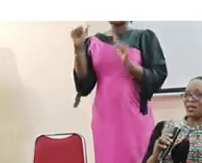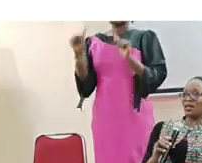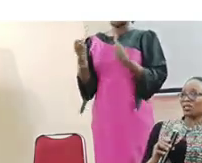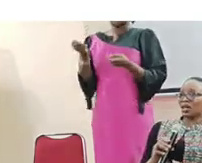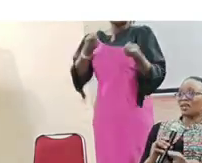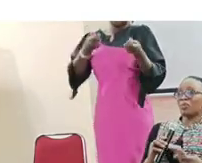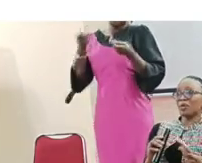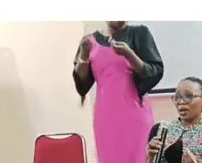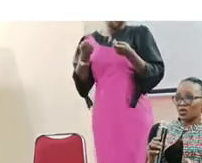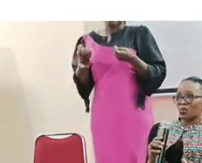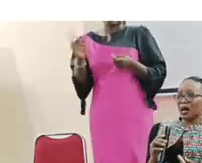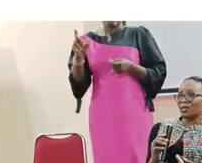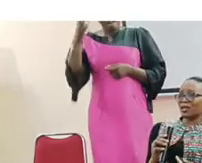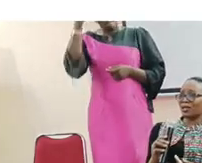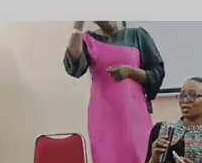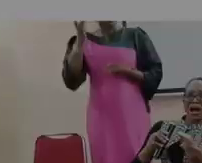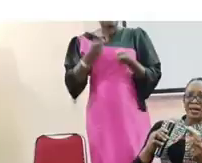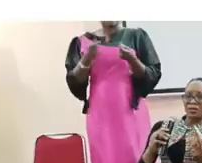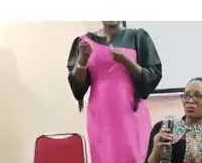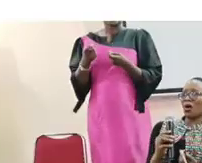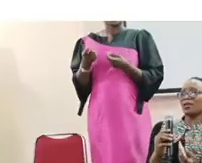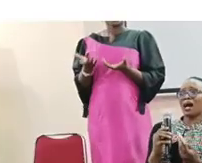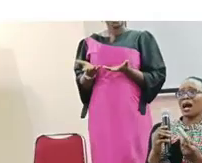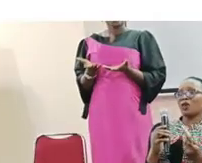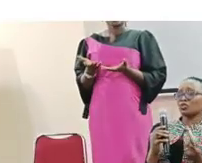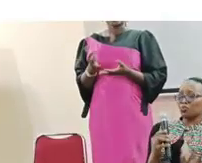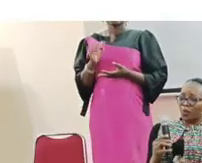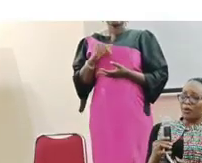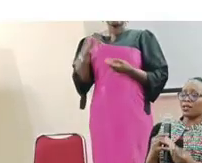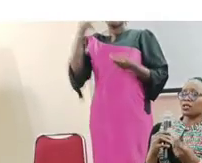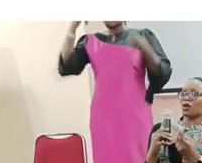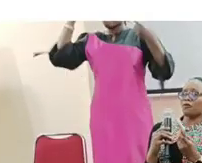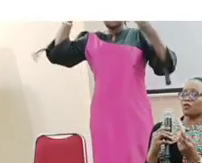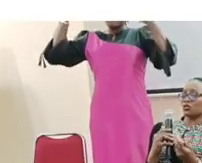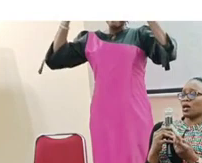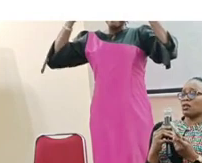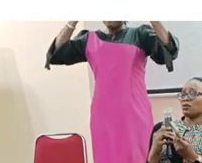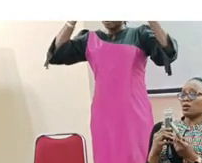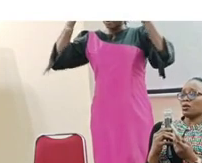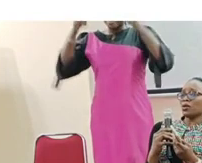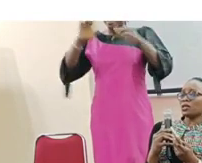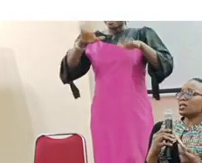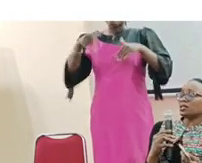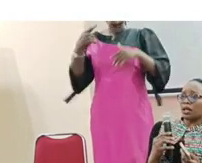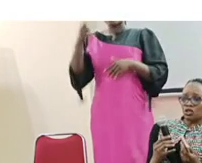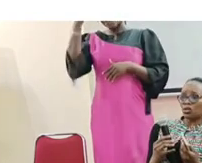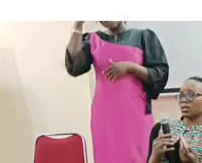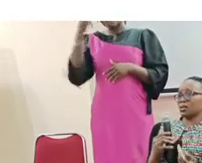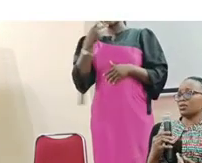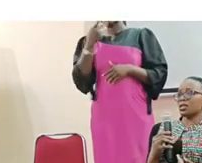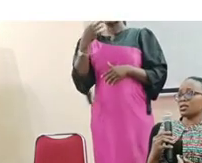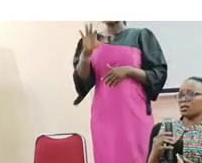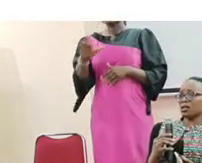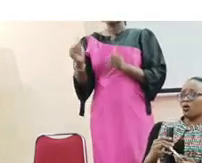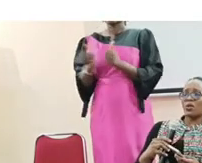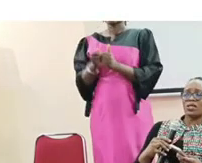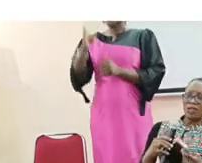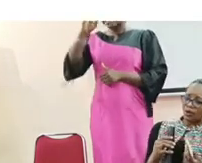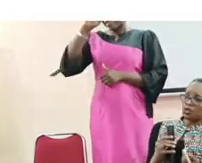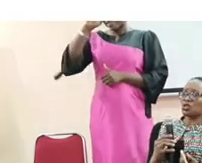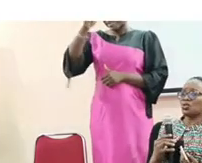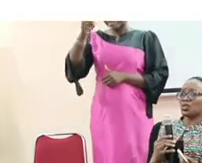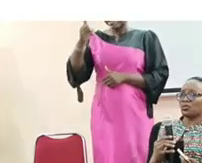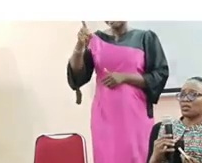always manage, their parents will manage. I wonder how parents of children with intellectual disabilities,